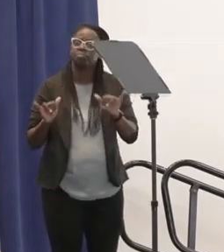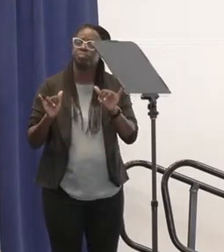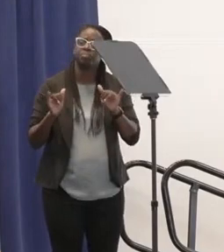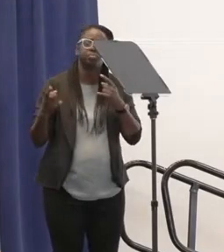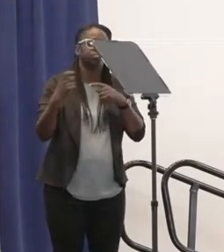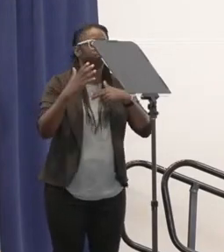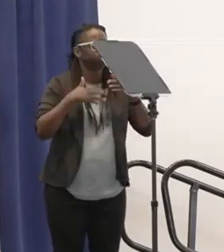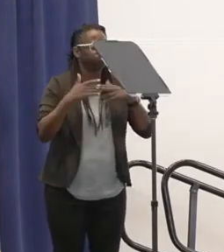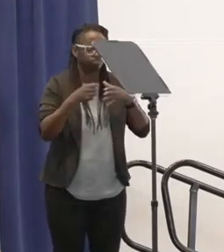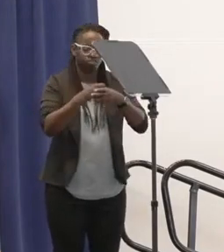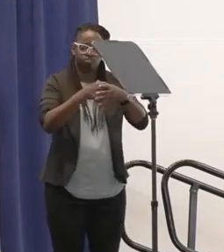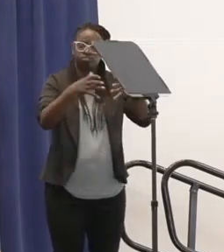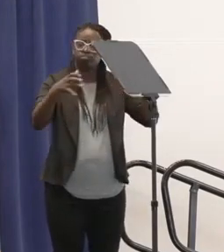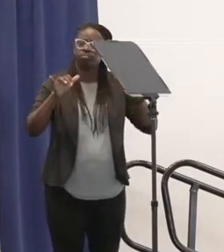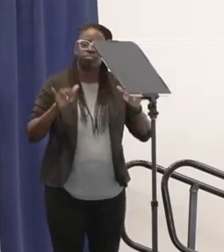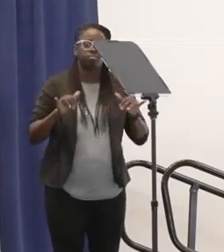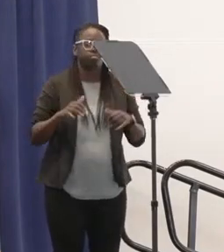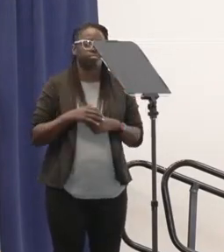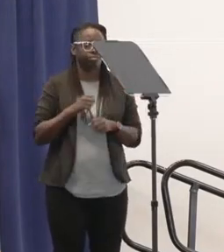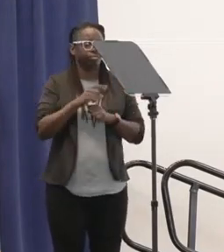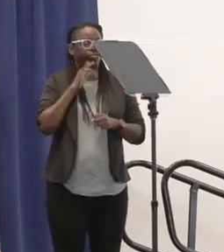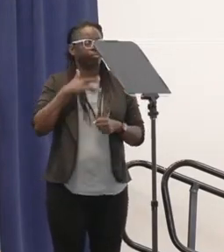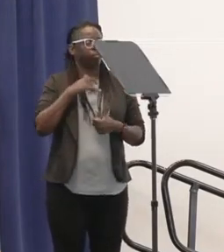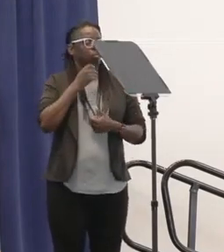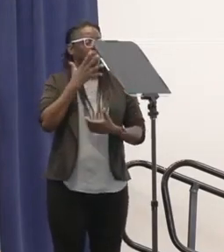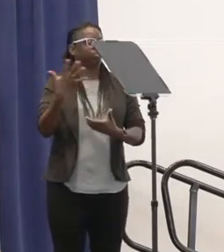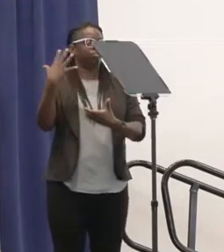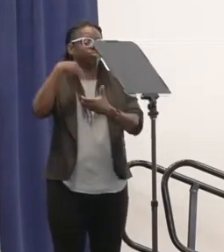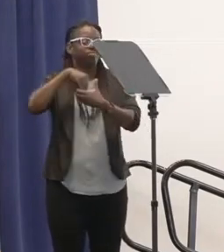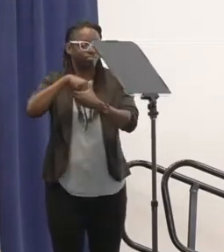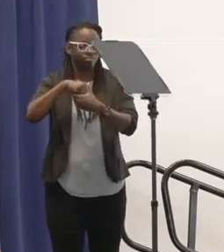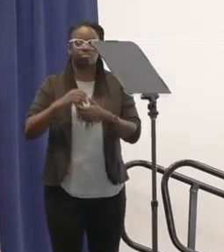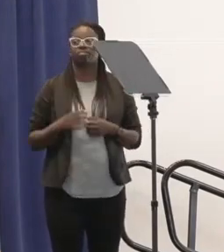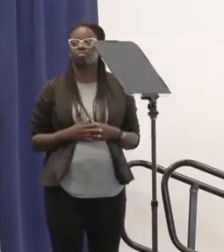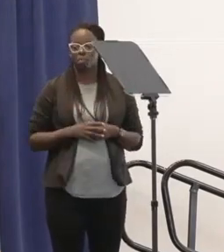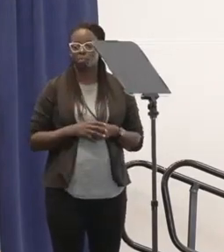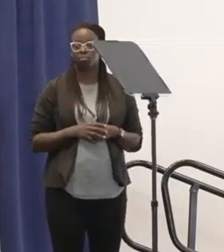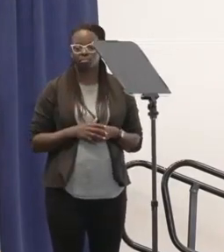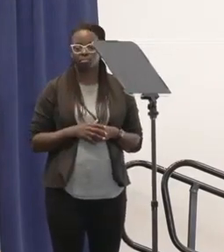I just realized my pages are reversed.